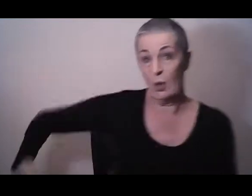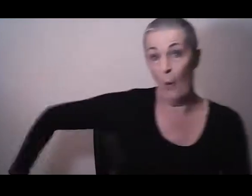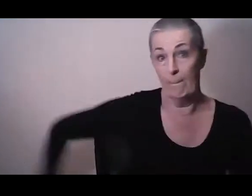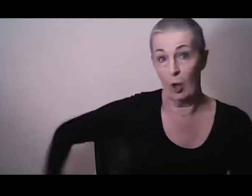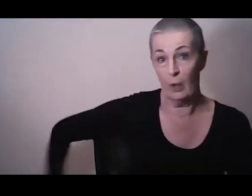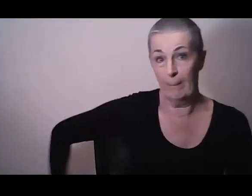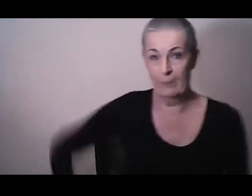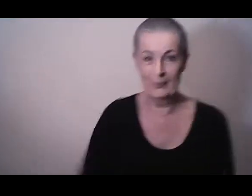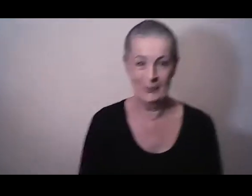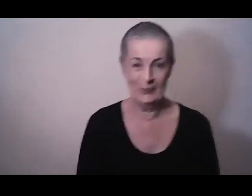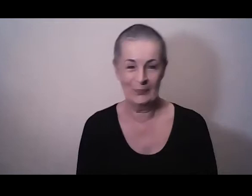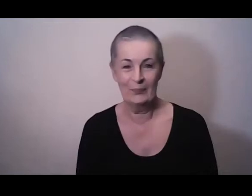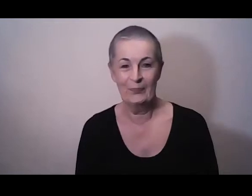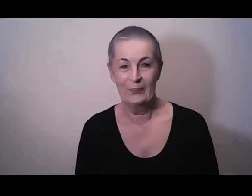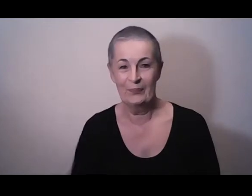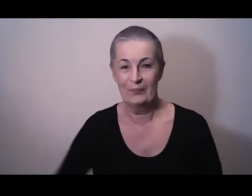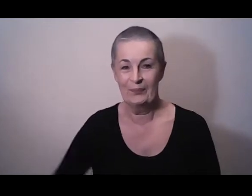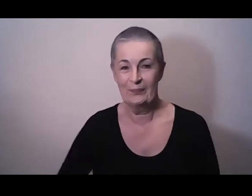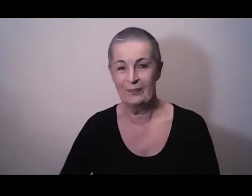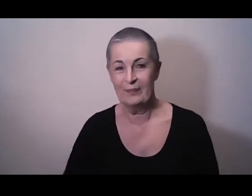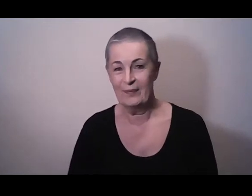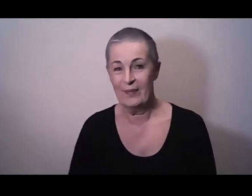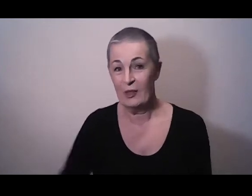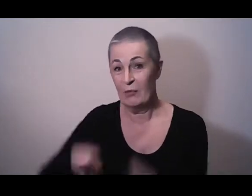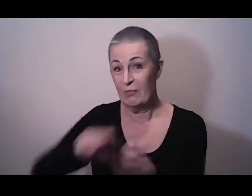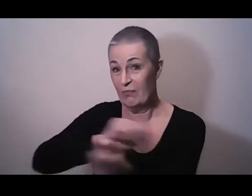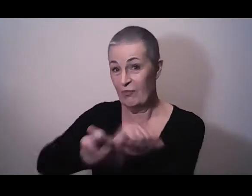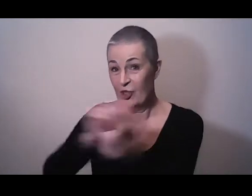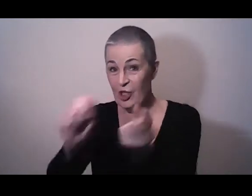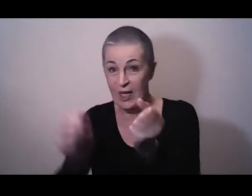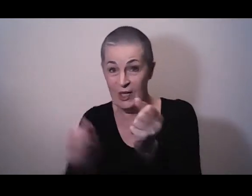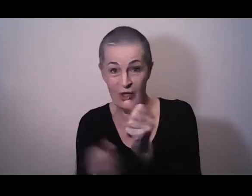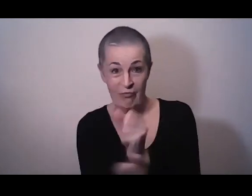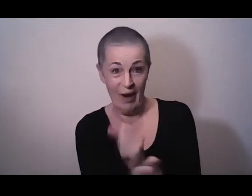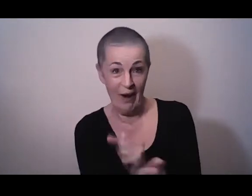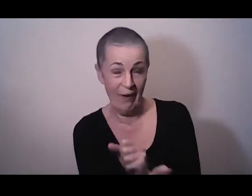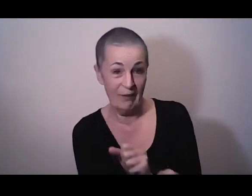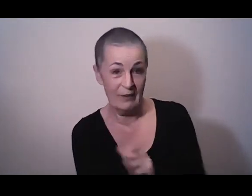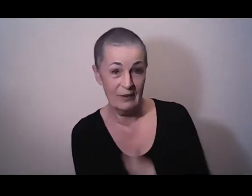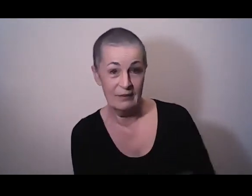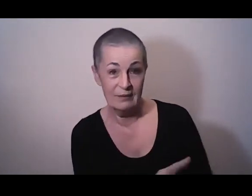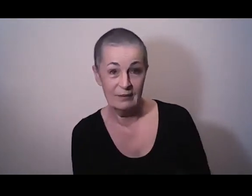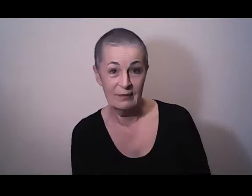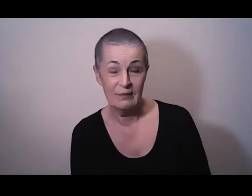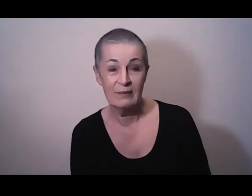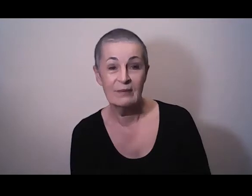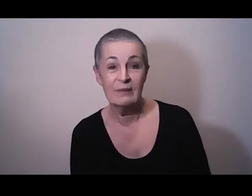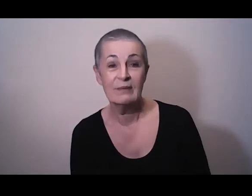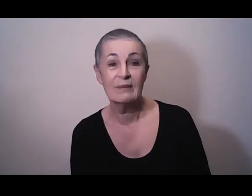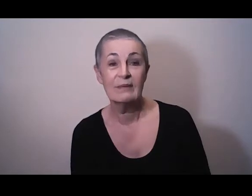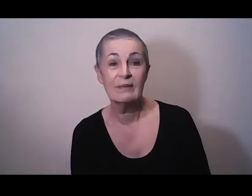And then the back one comes and is the top hand. And then the top hand moves